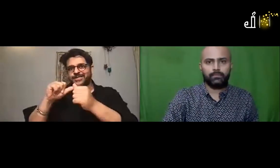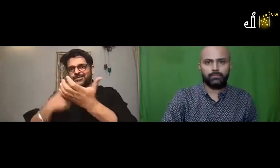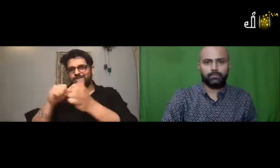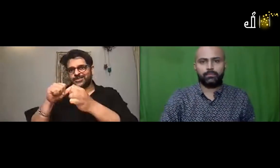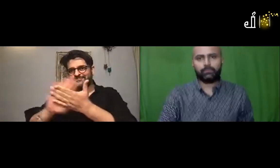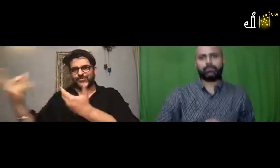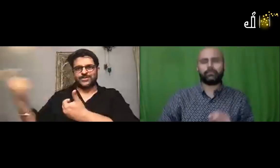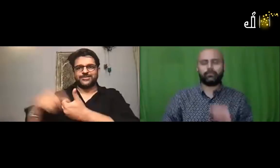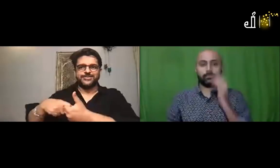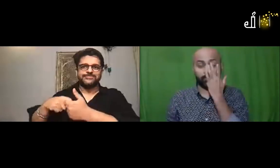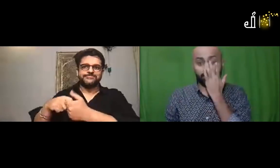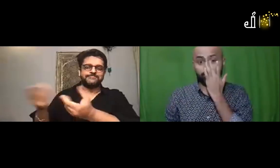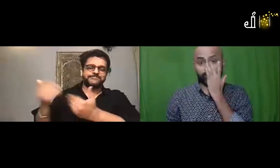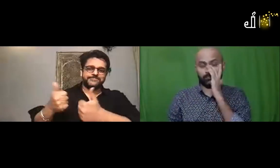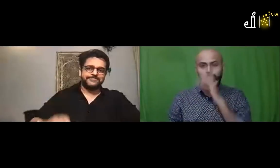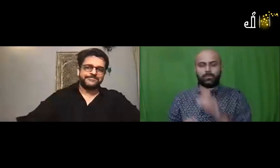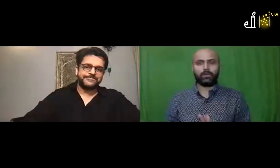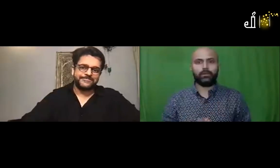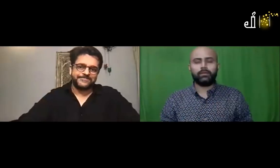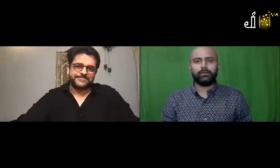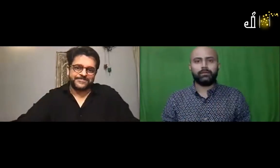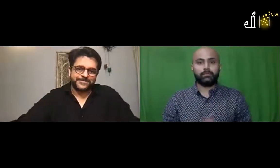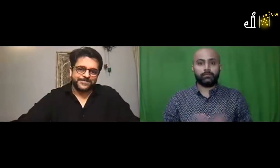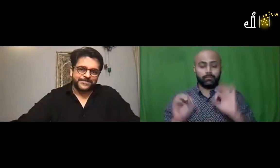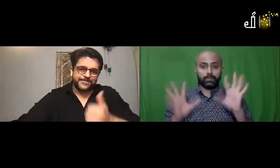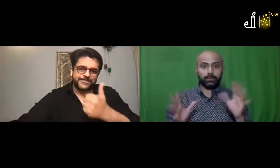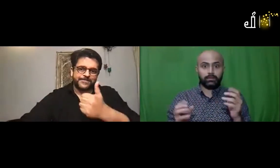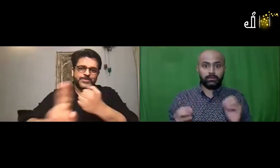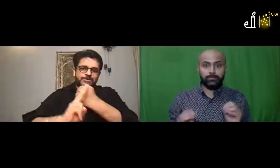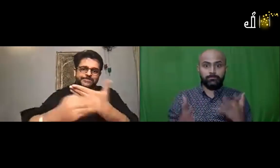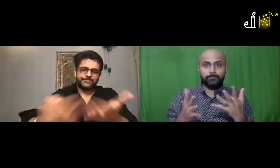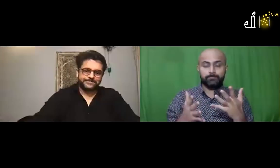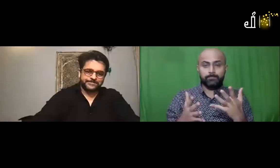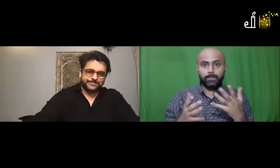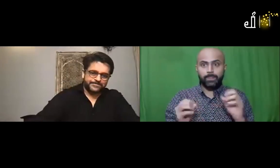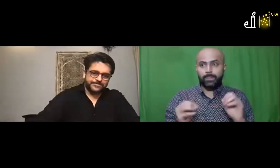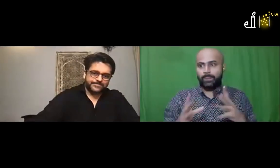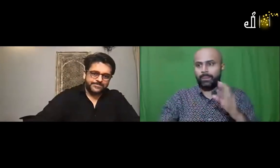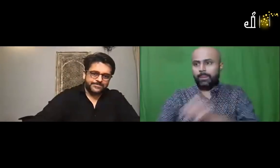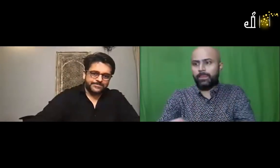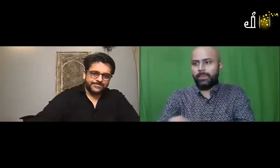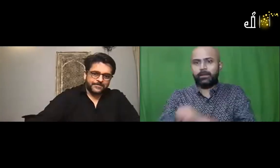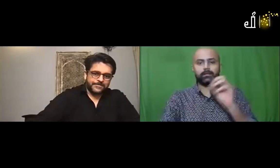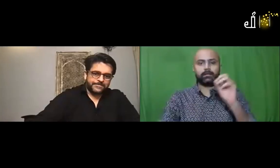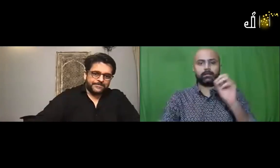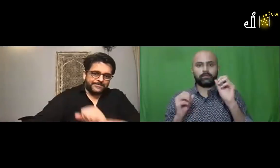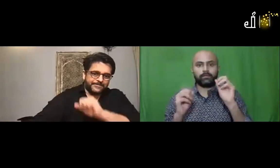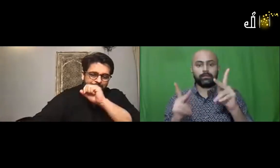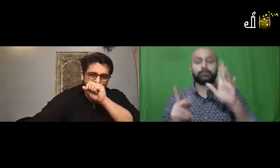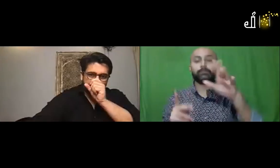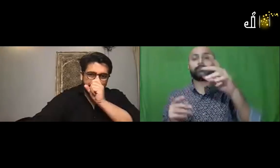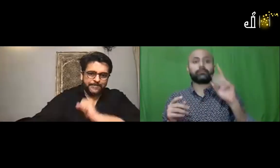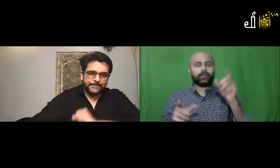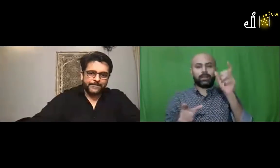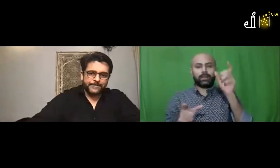Special thanks to Dr. Sarah for joining in. Thank you. Manisha. Yeah. Okay, so we can